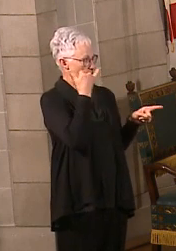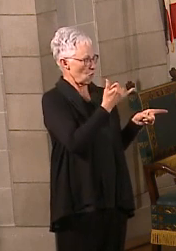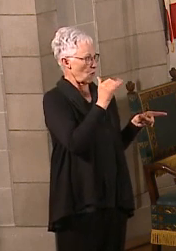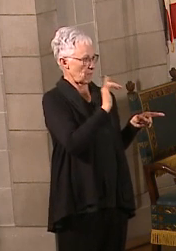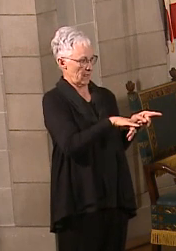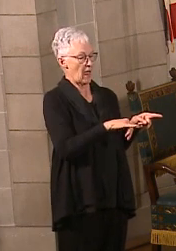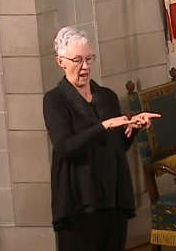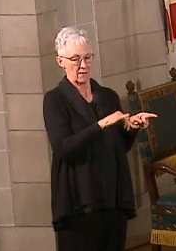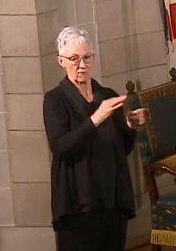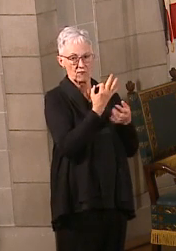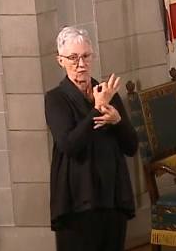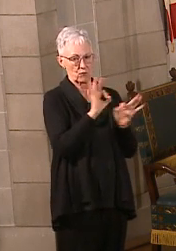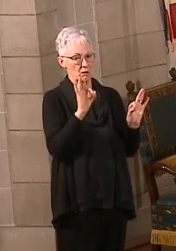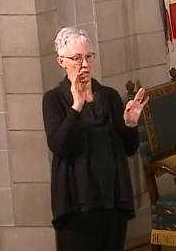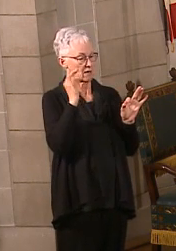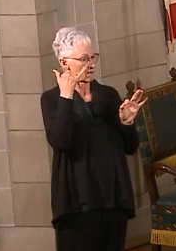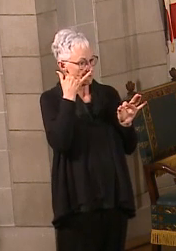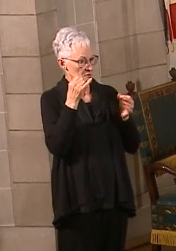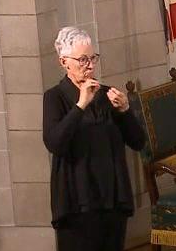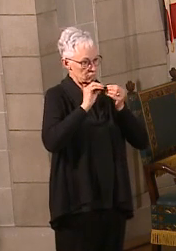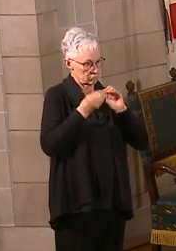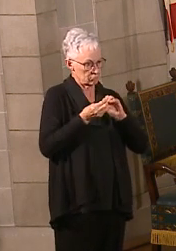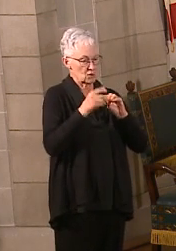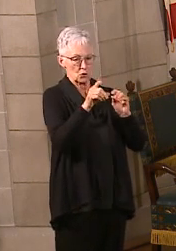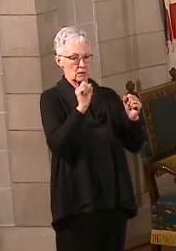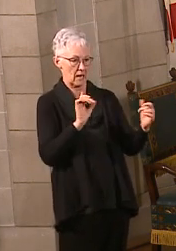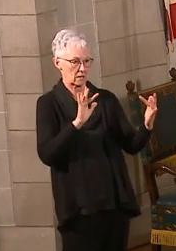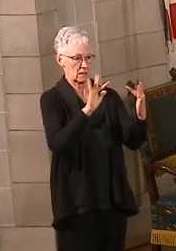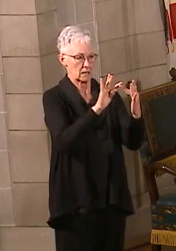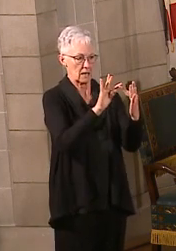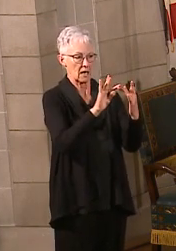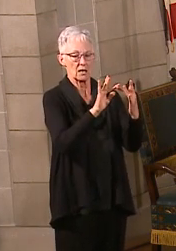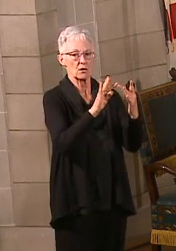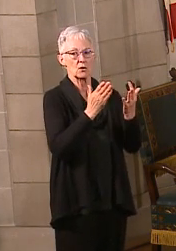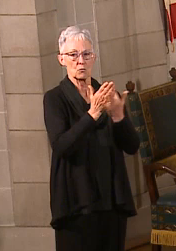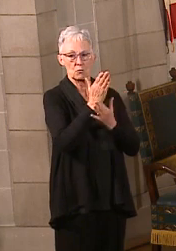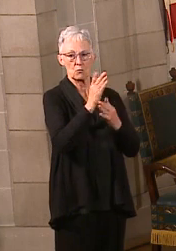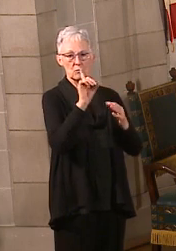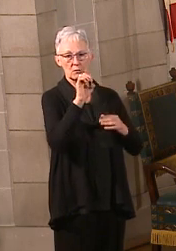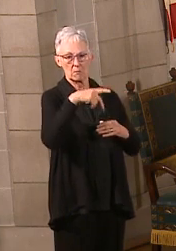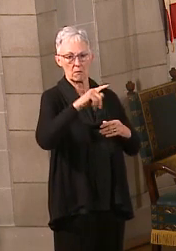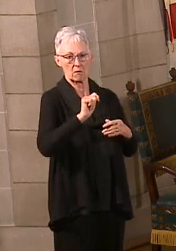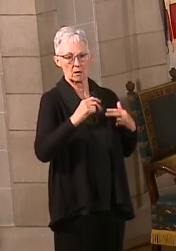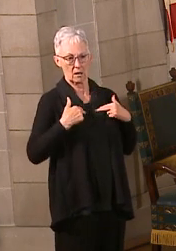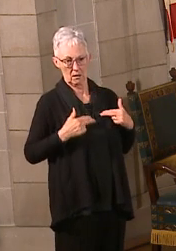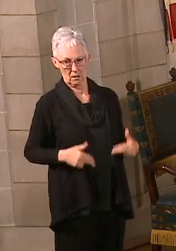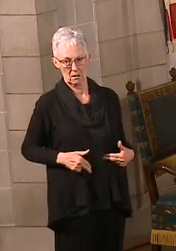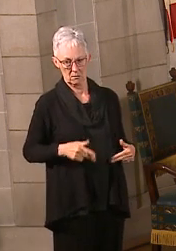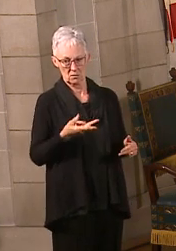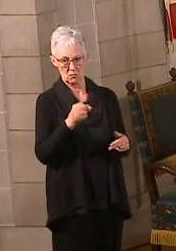833-220-0018 number, and you will be able to get connected to the Department of Health and Human Services, who can arrange a hotel room for you so that